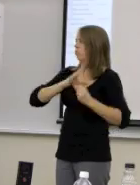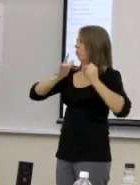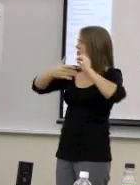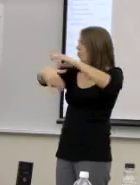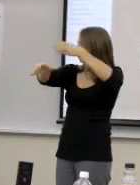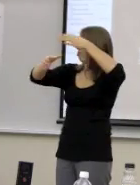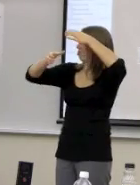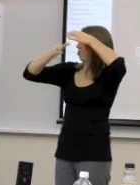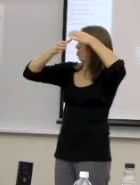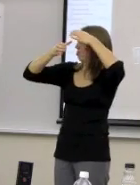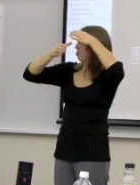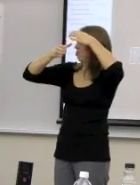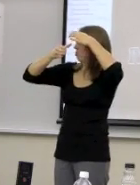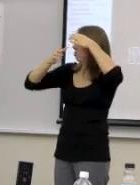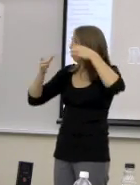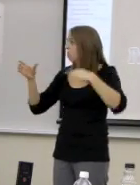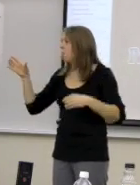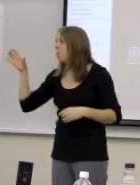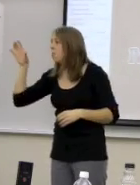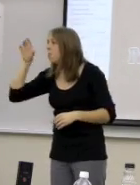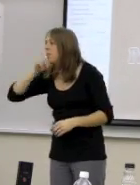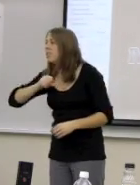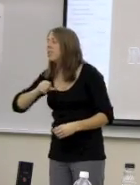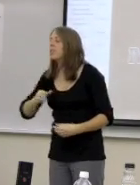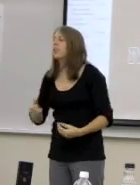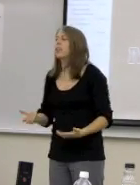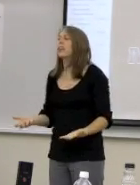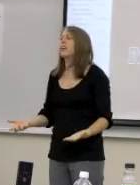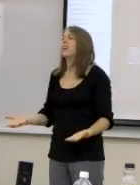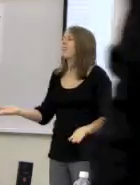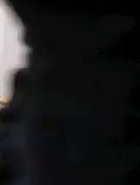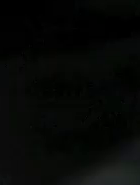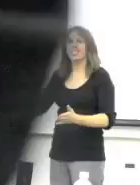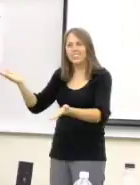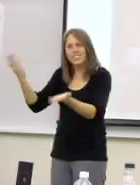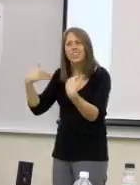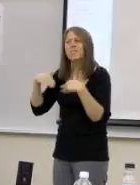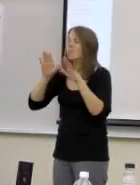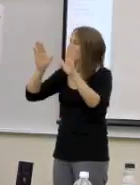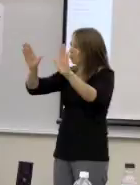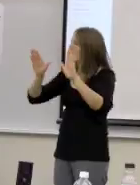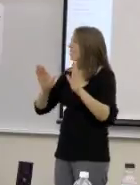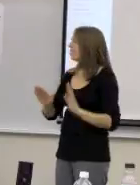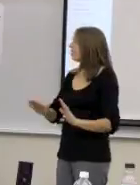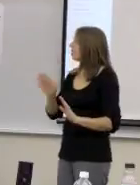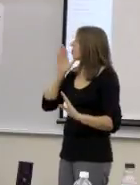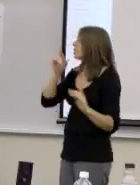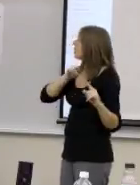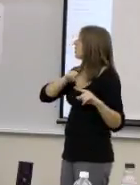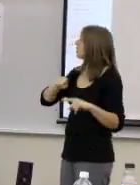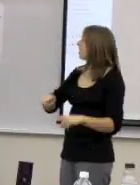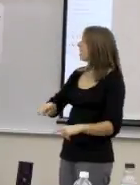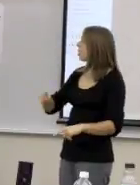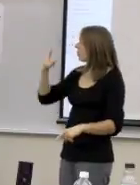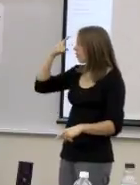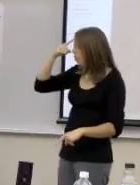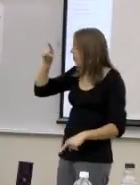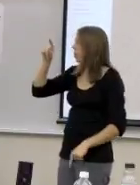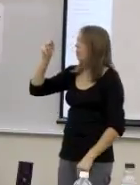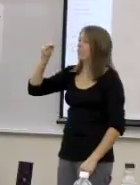you miss her workshop, you have missed it. It's fantastic. She is coming here exclusively for Naomi DC, so